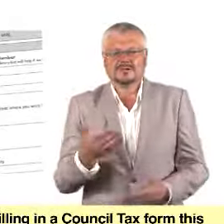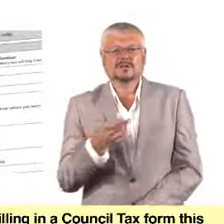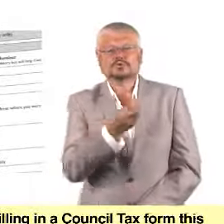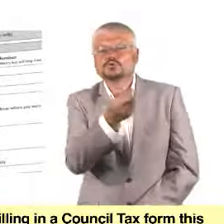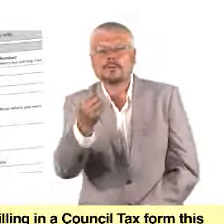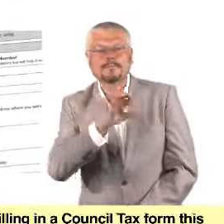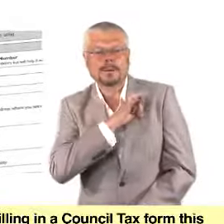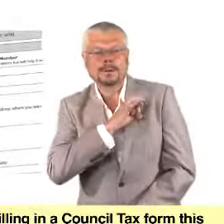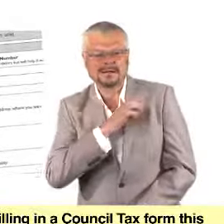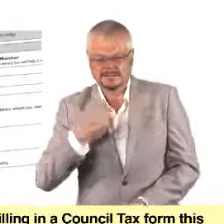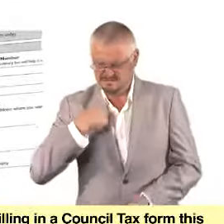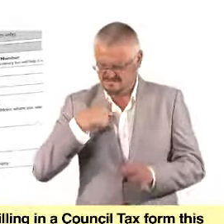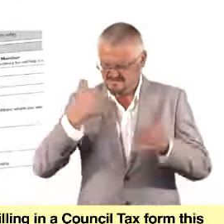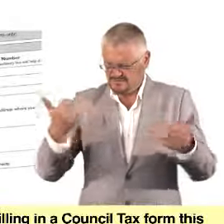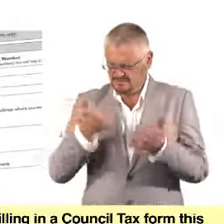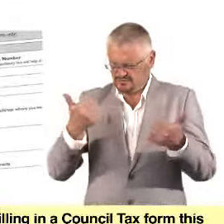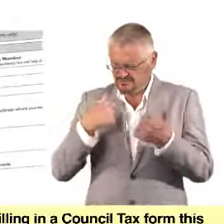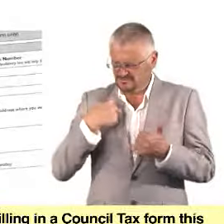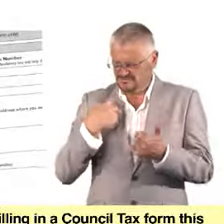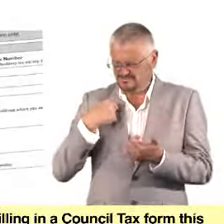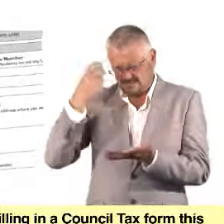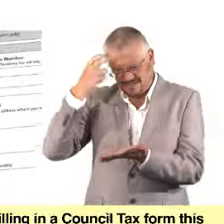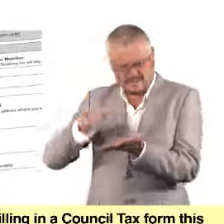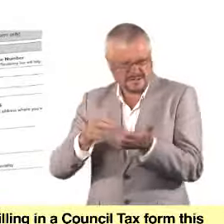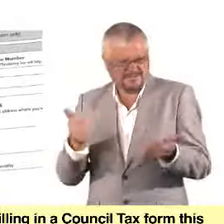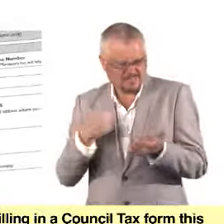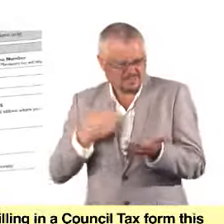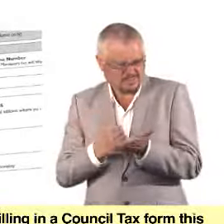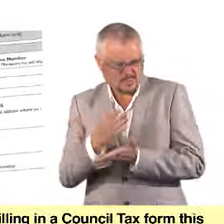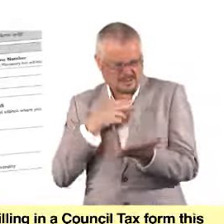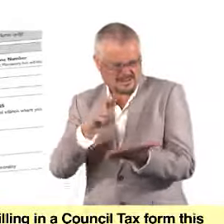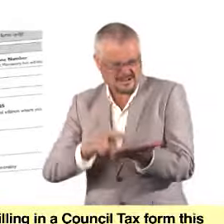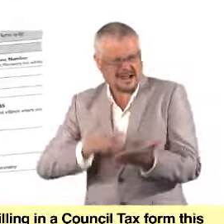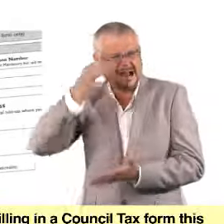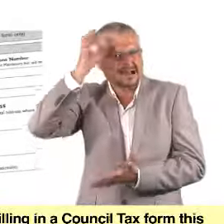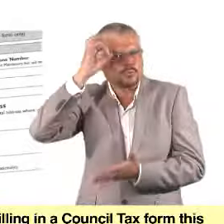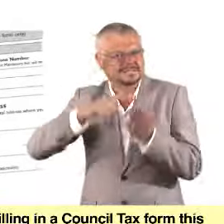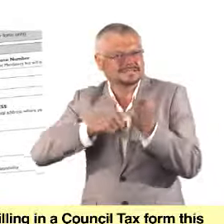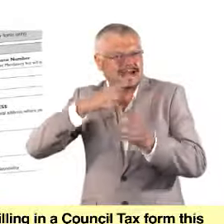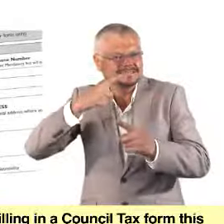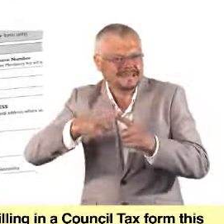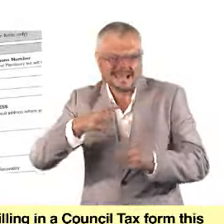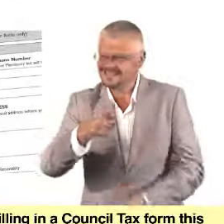Some people think that by filling in a council tax form this includes applying to be on the electoral register. It doesn't.